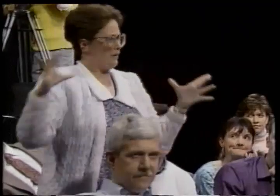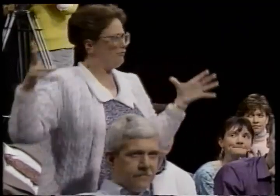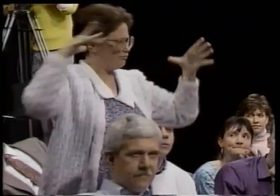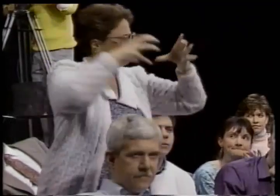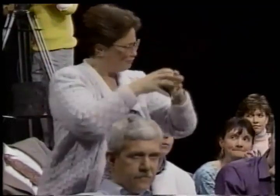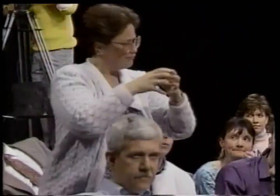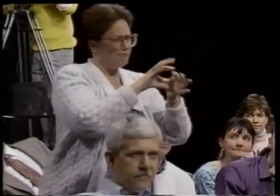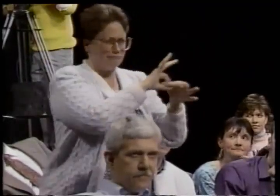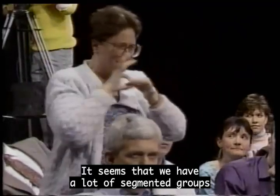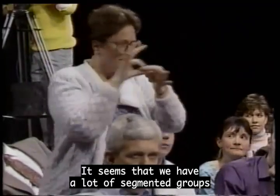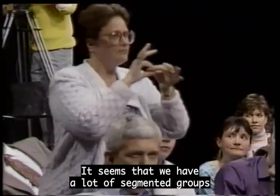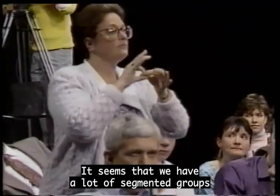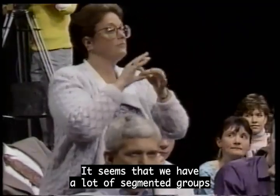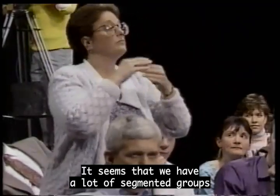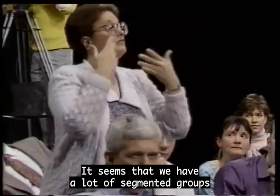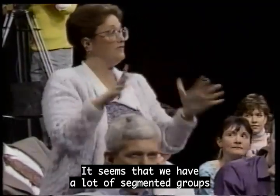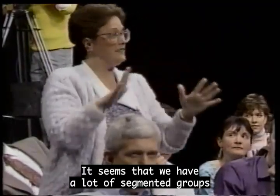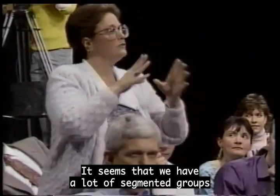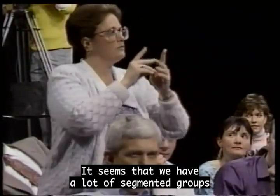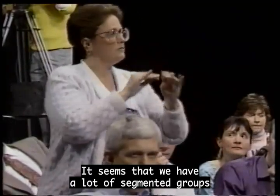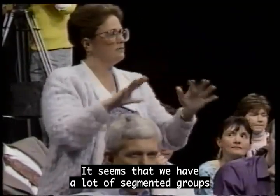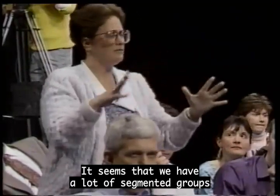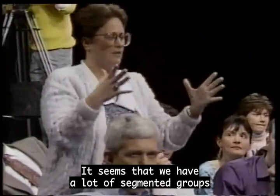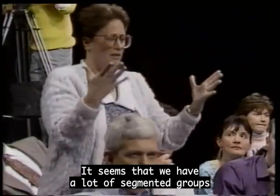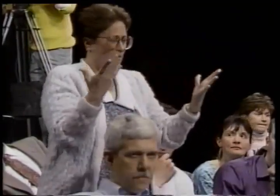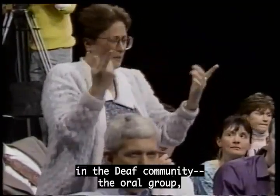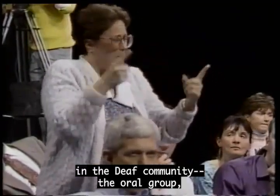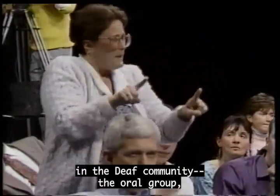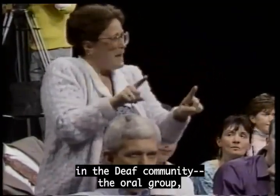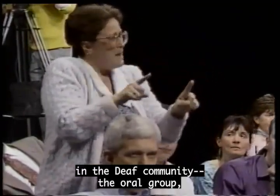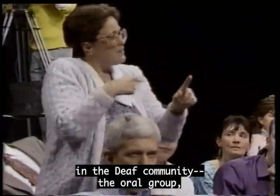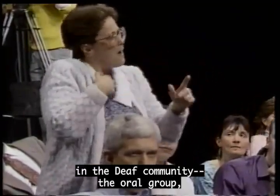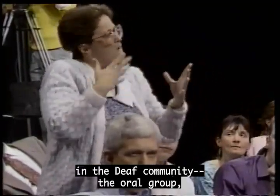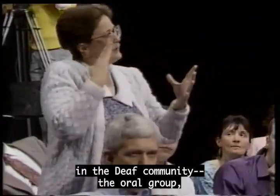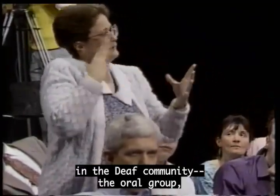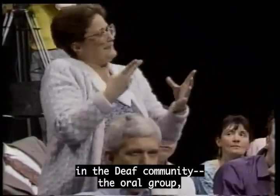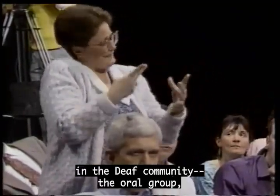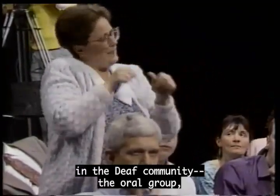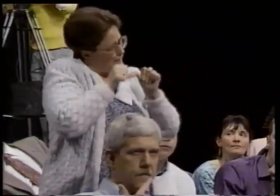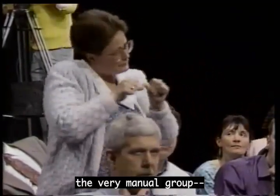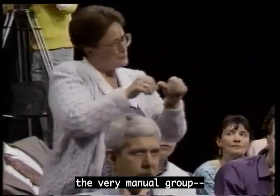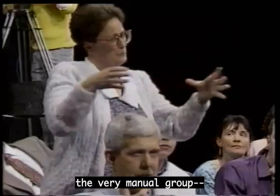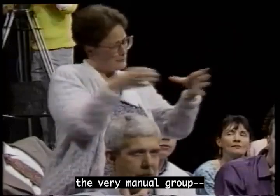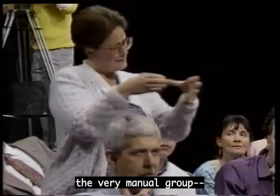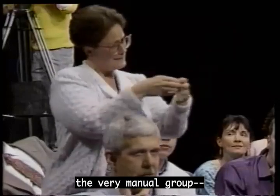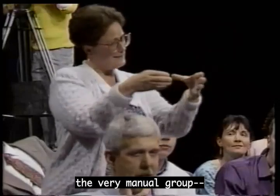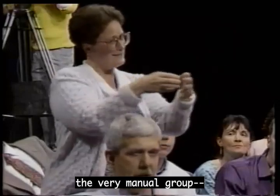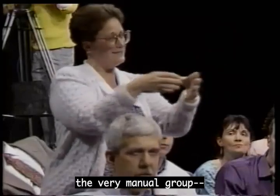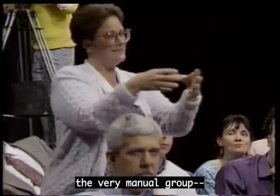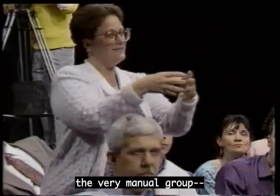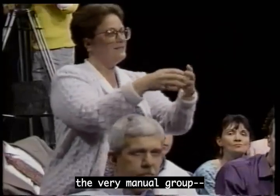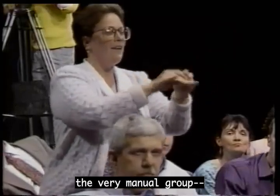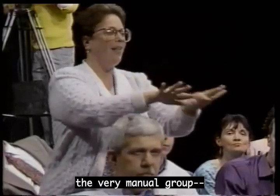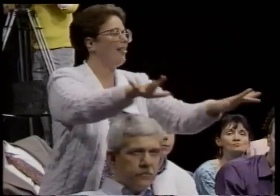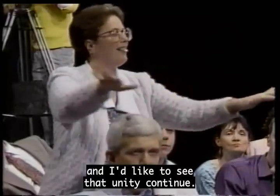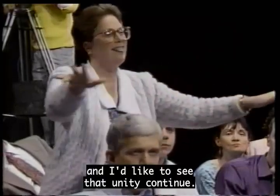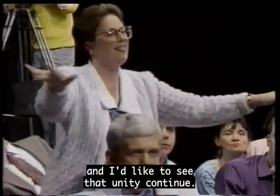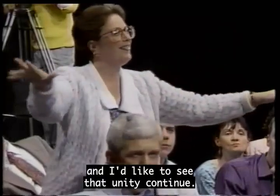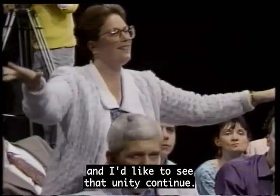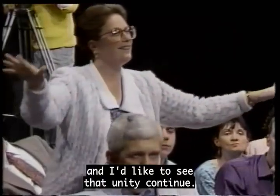deaf community, the oral group, the very manual group, and I'd like to see that unity continue. I